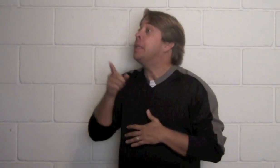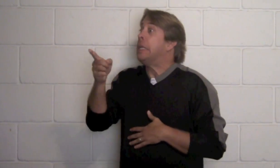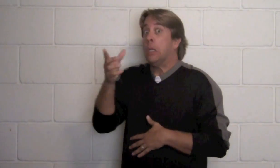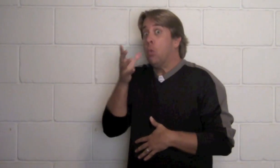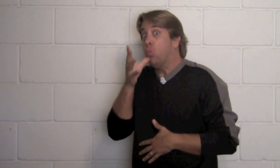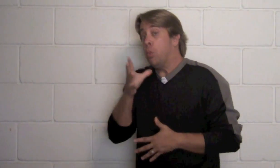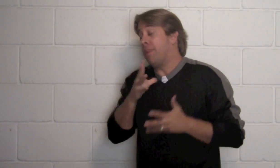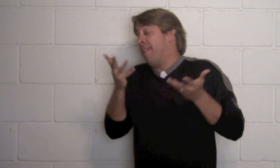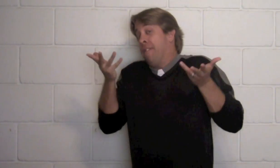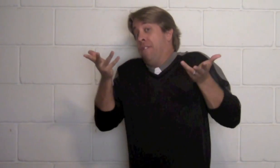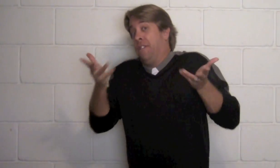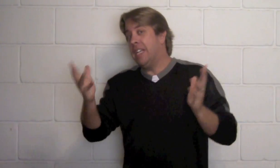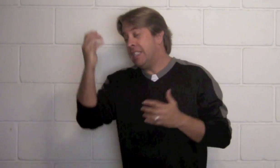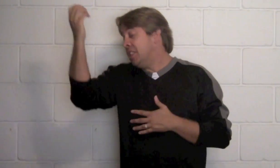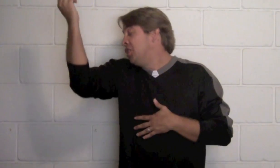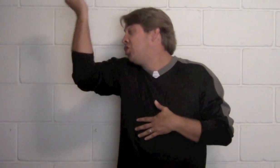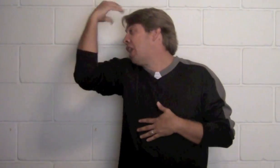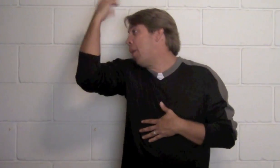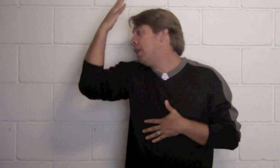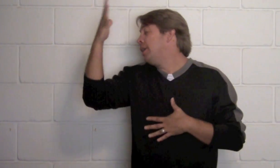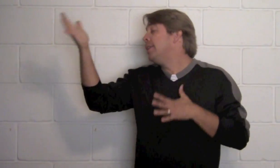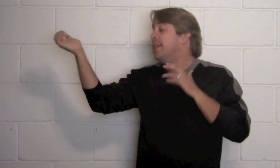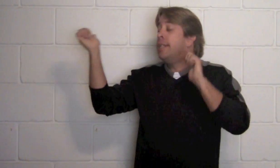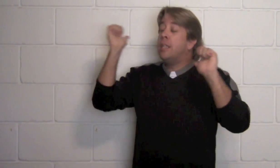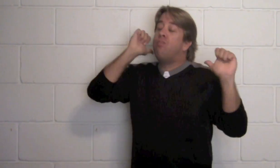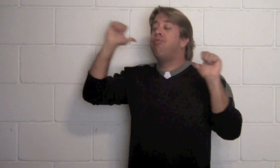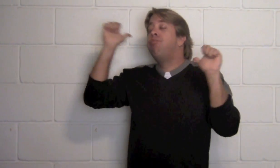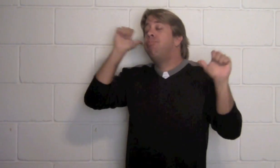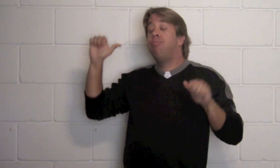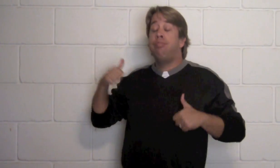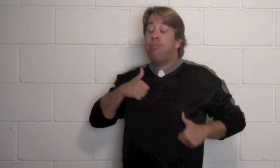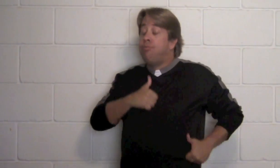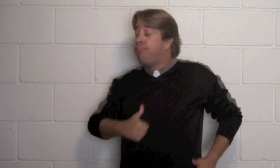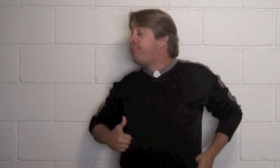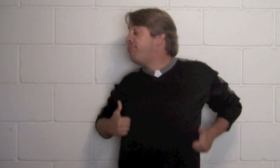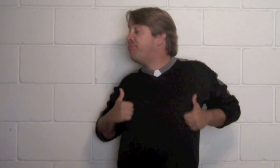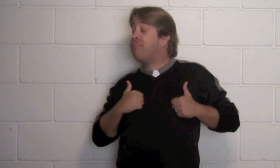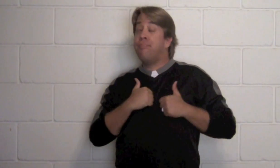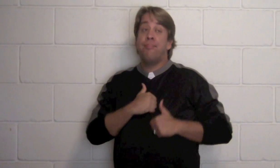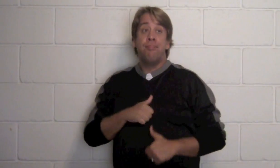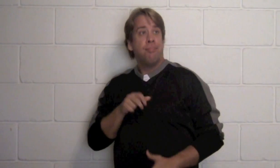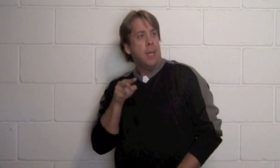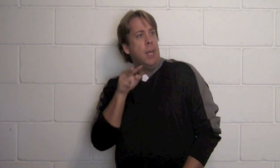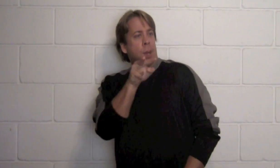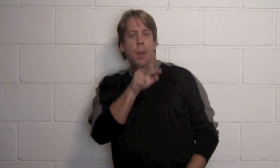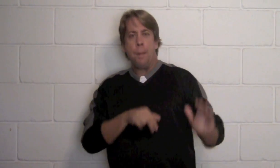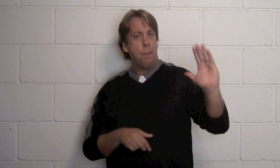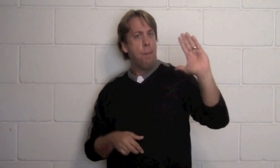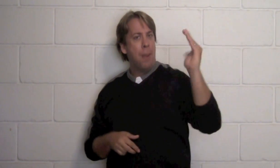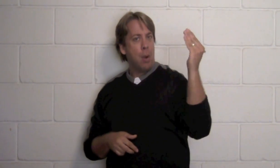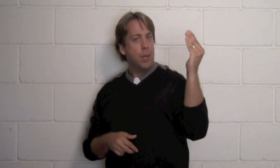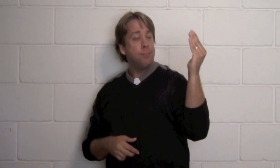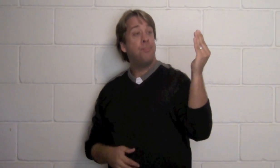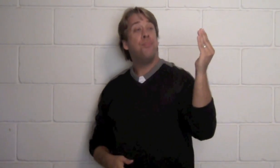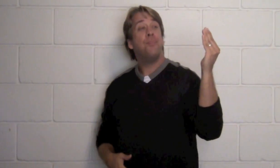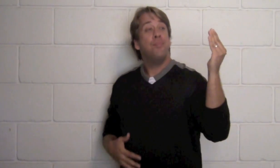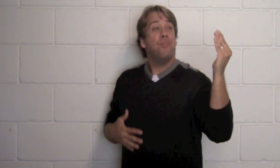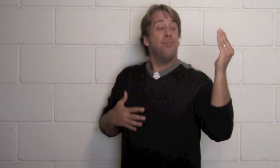in the shower. So when this woman was done with her shower, she started to dry off, and